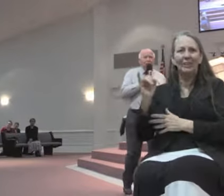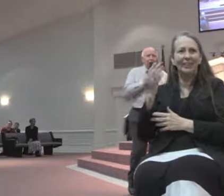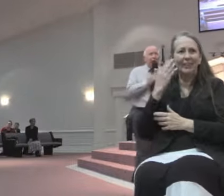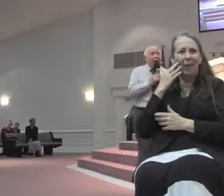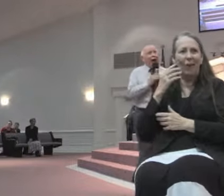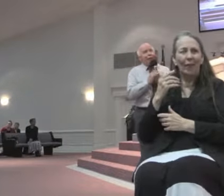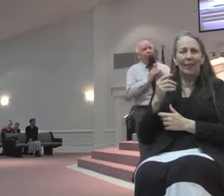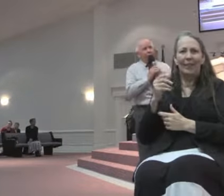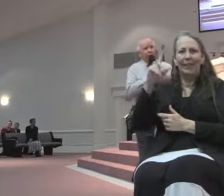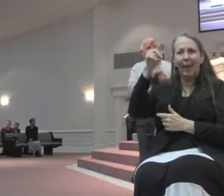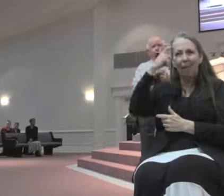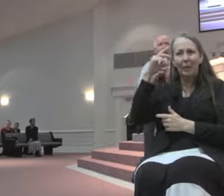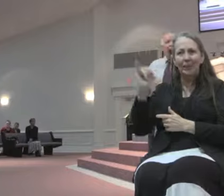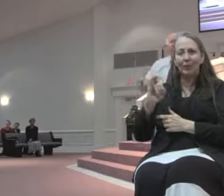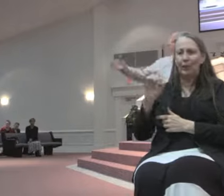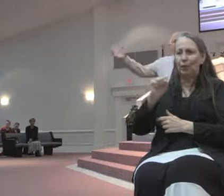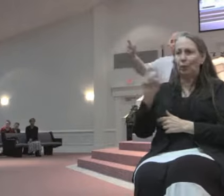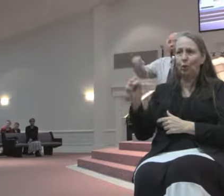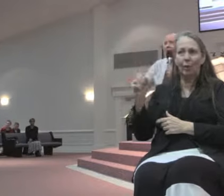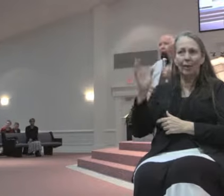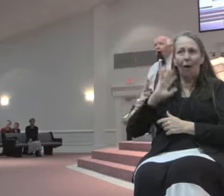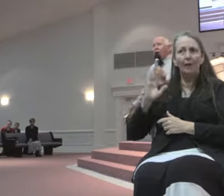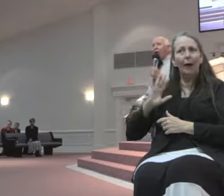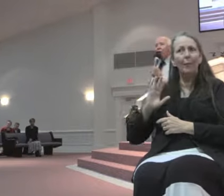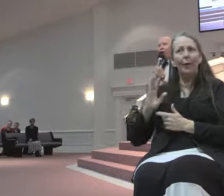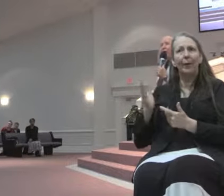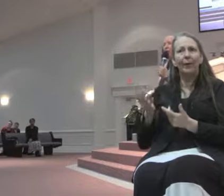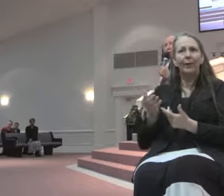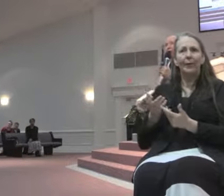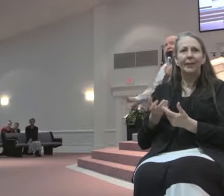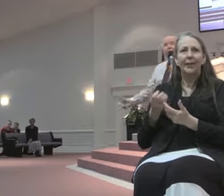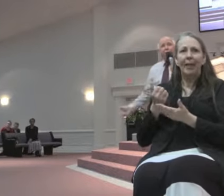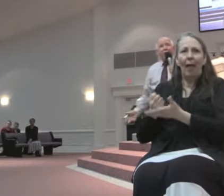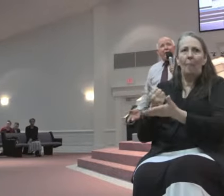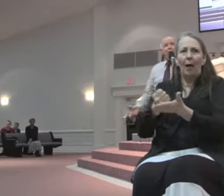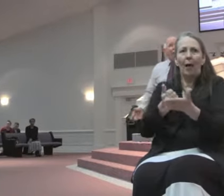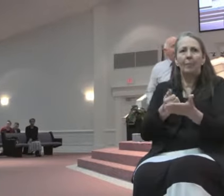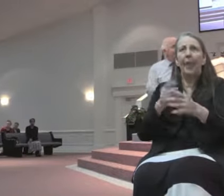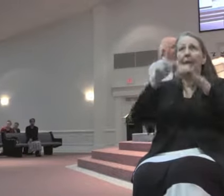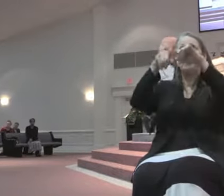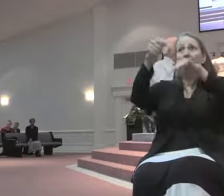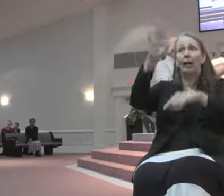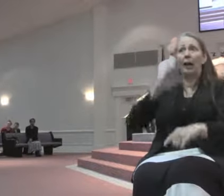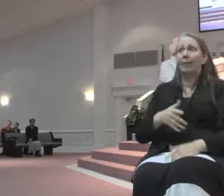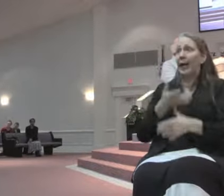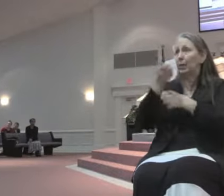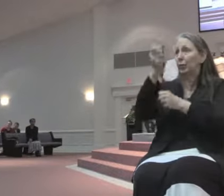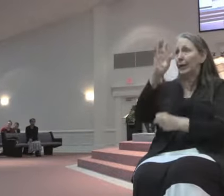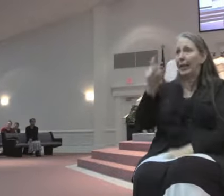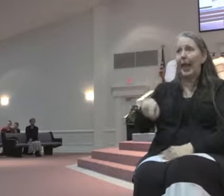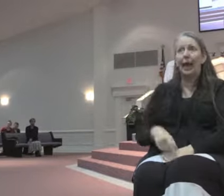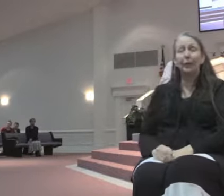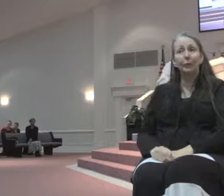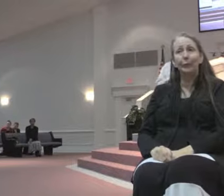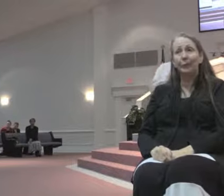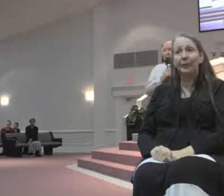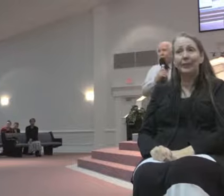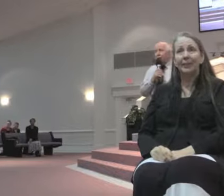You know, they didn't have Social Security maybe and a lot of things to help them. They had to depend on God. They had to trust God.